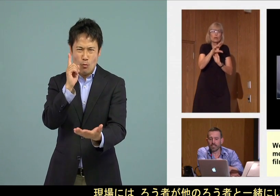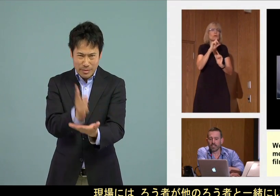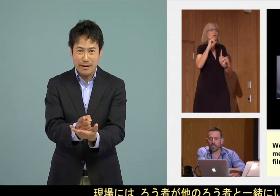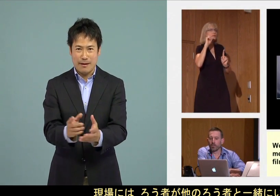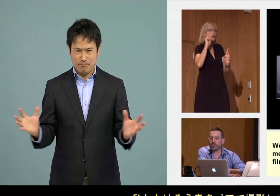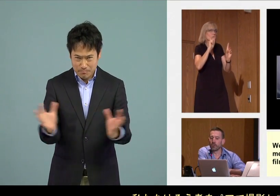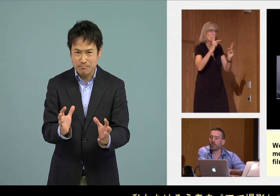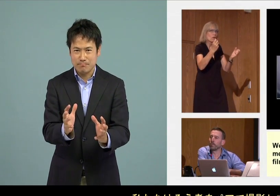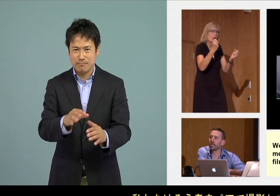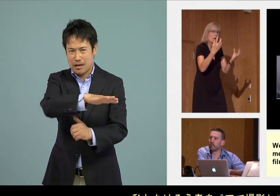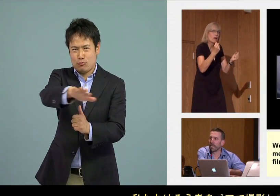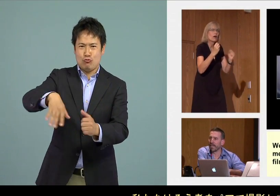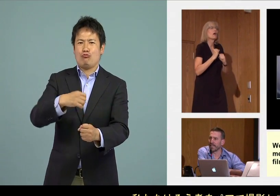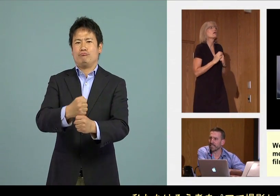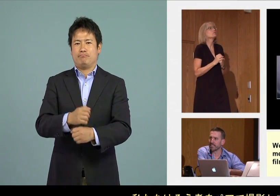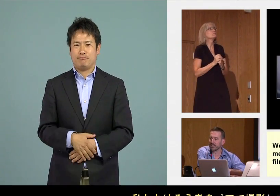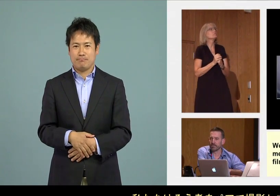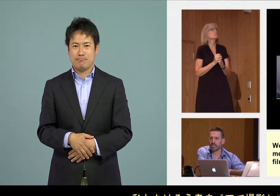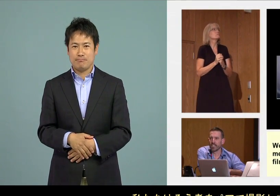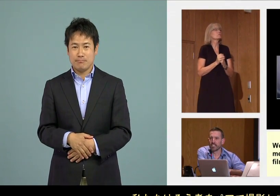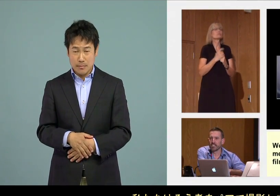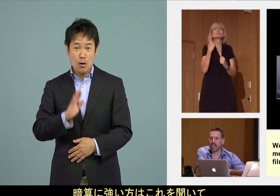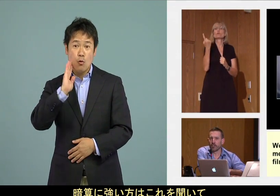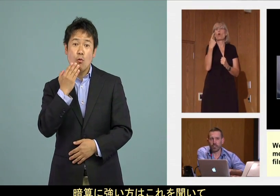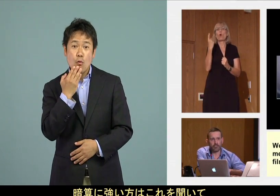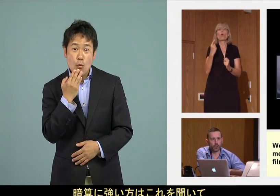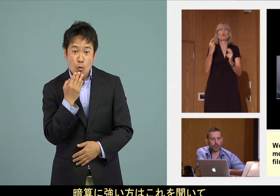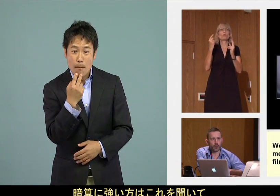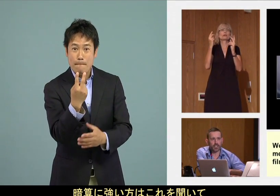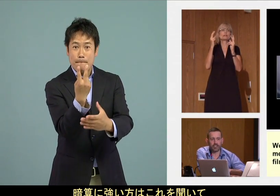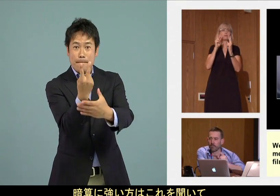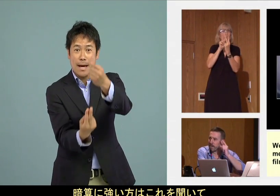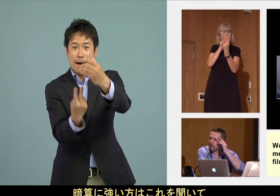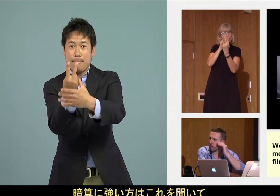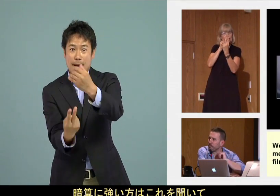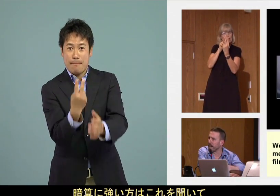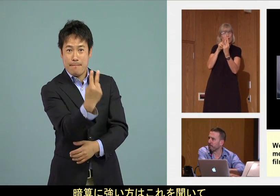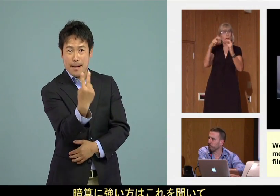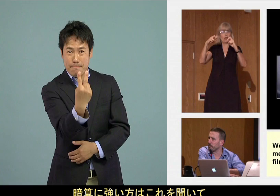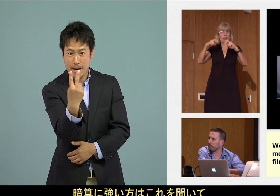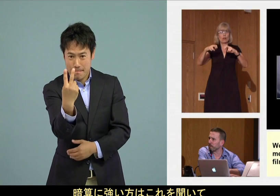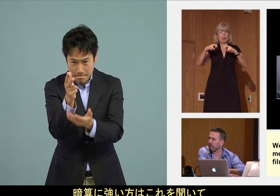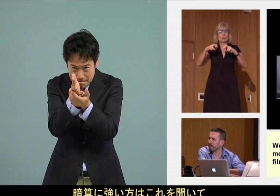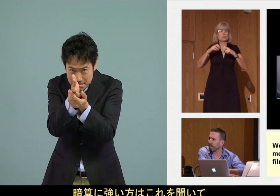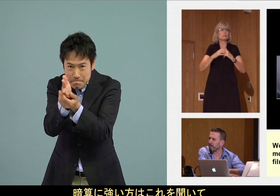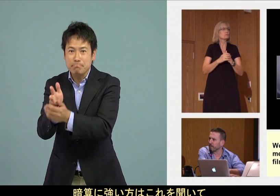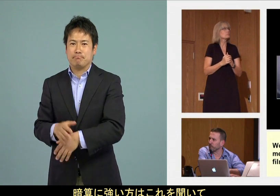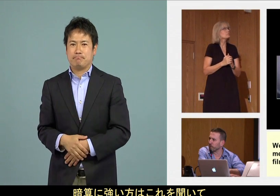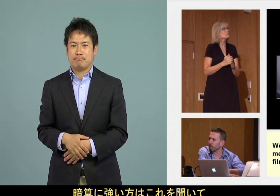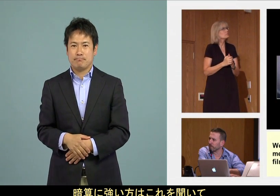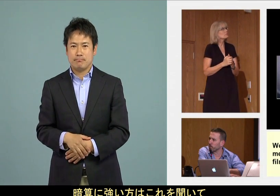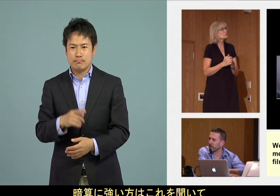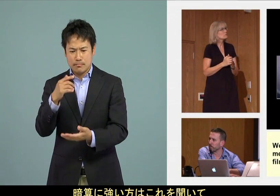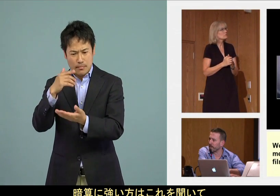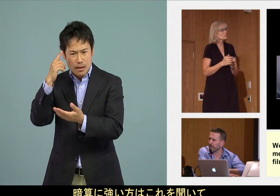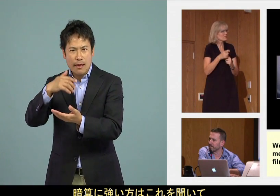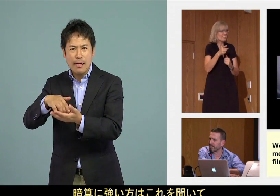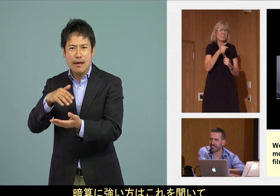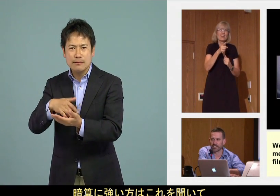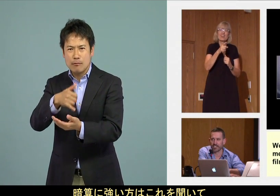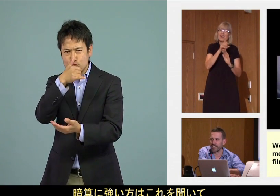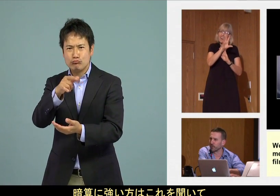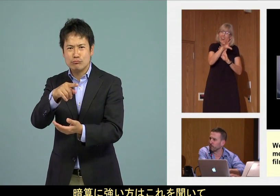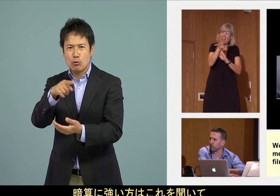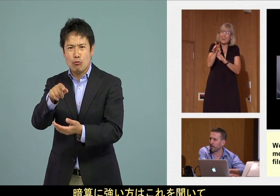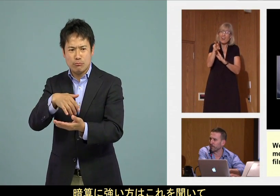filming. We filmed people in pairs. Now, if you're doing the mental math, you might be thinking, you filmed everyone in pairs,